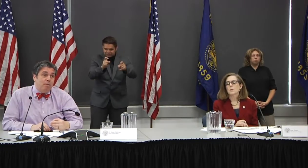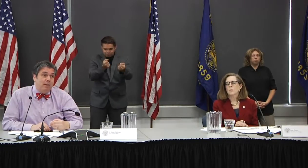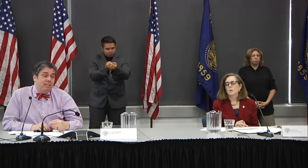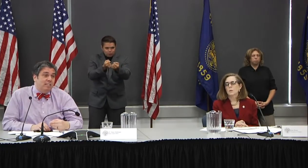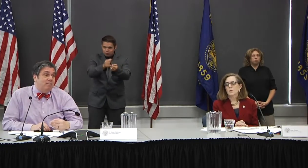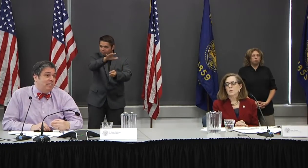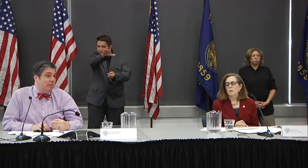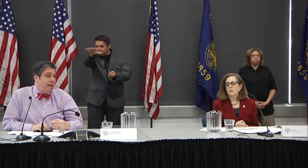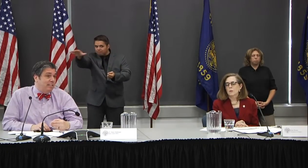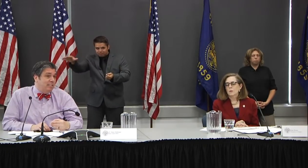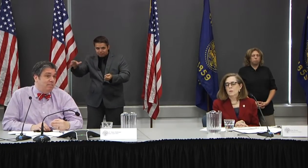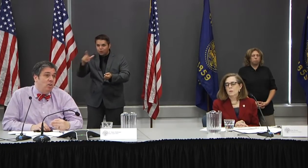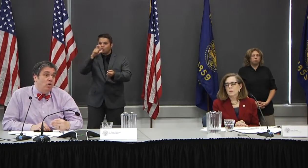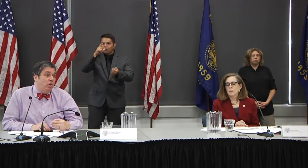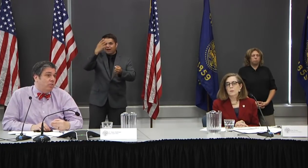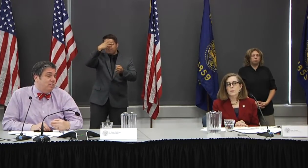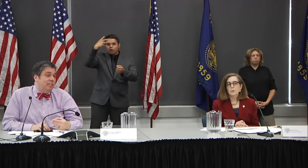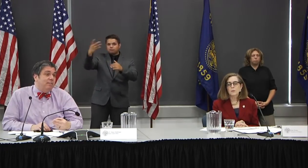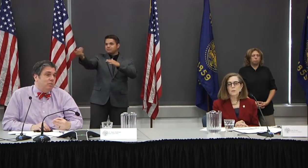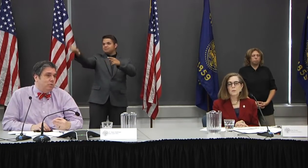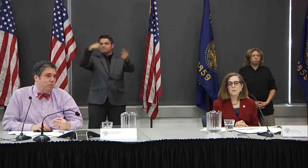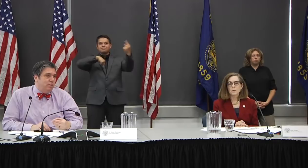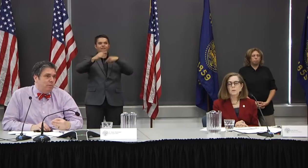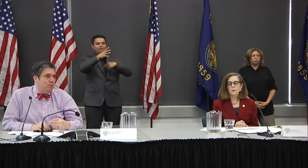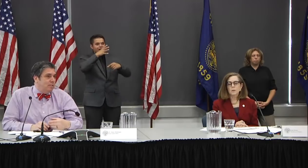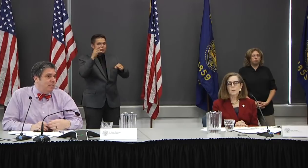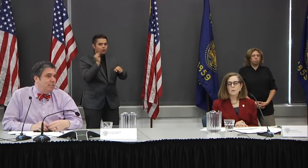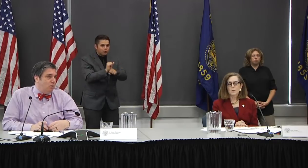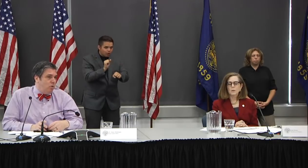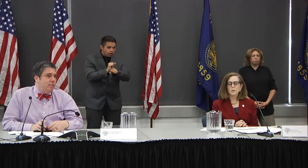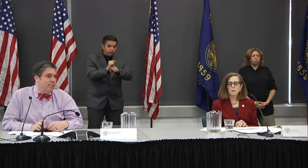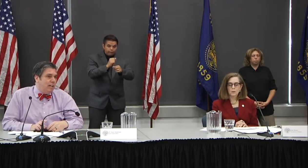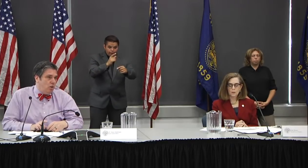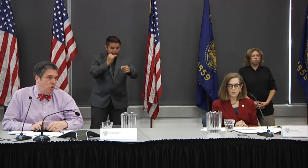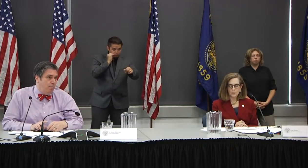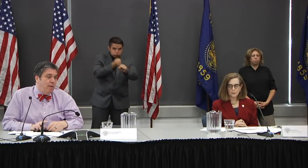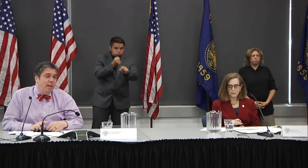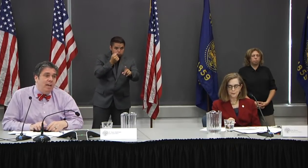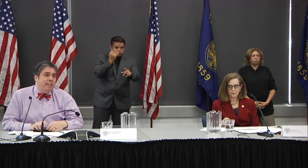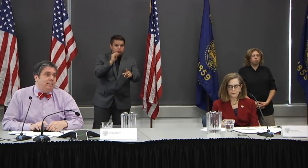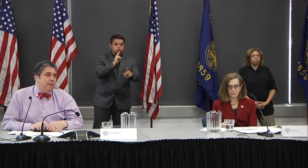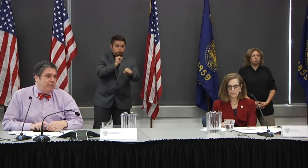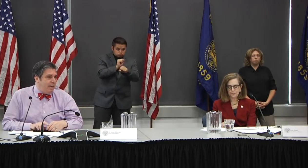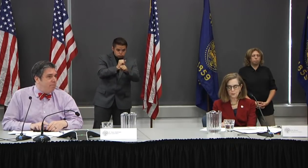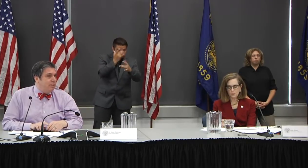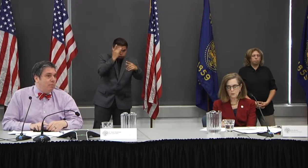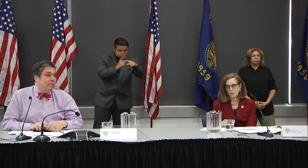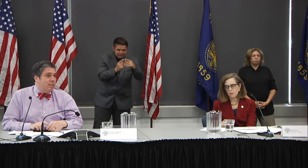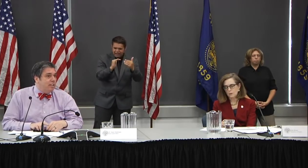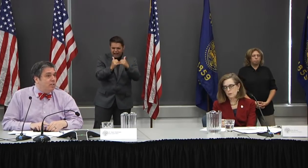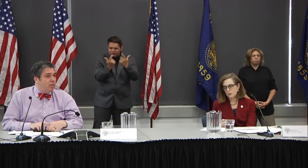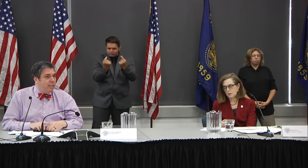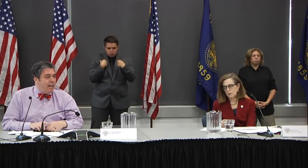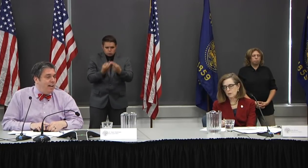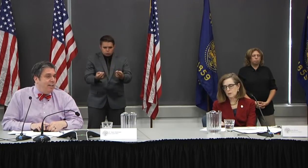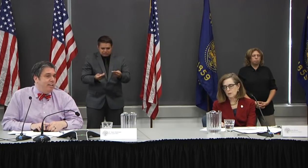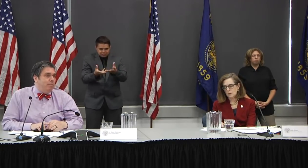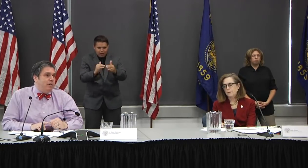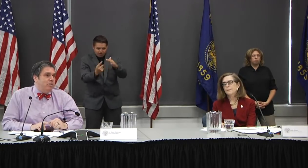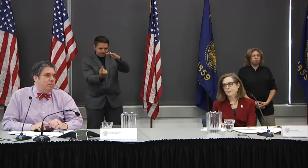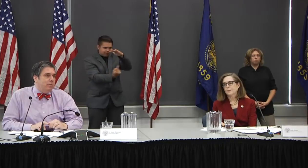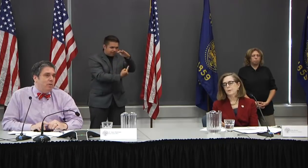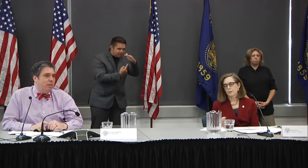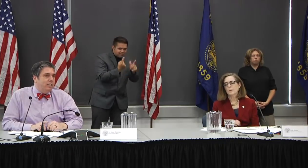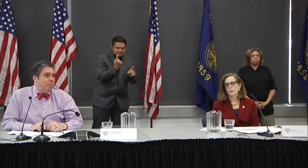missing work because they've tested positive, or those individuals who are exposed and need to quarantine at home. That's been an effort that we started early on